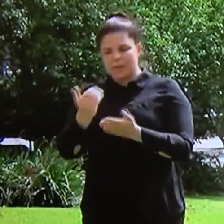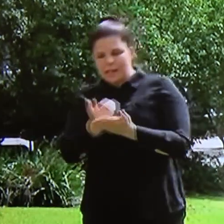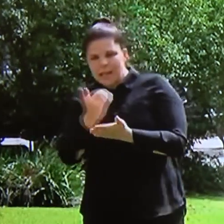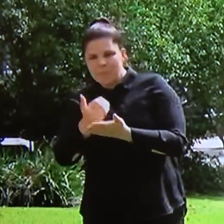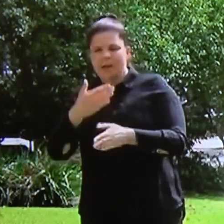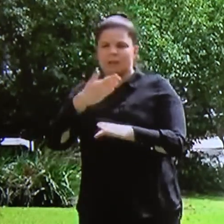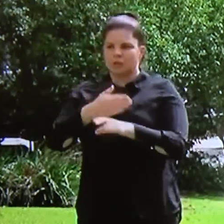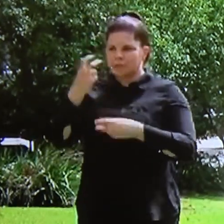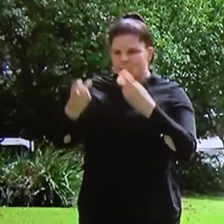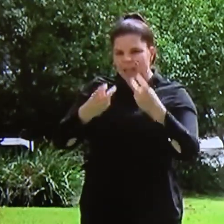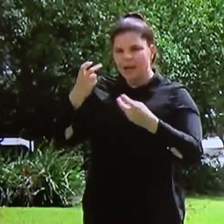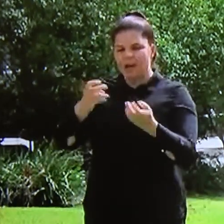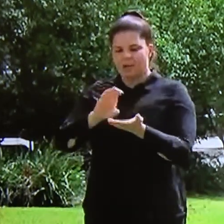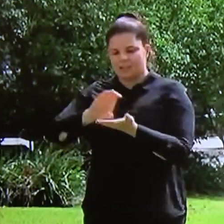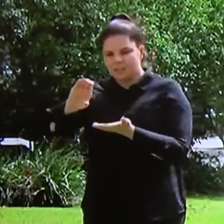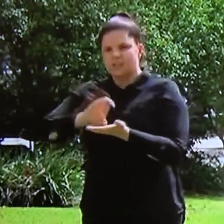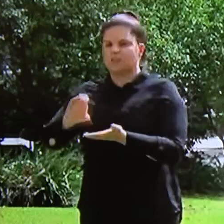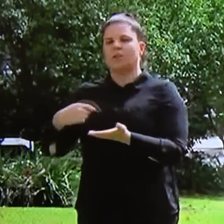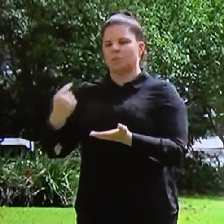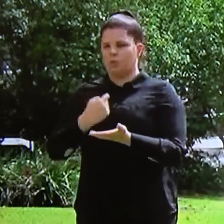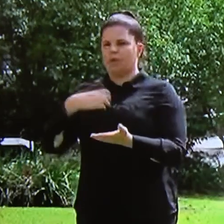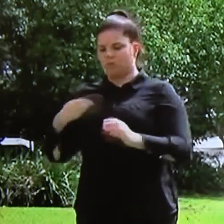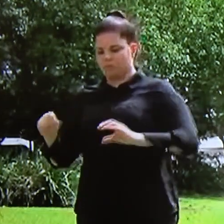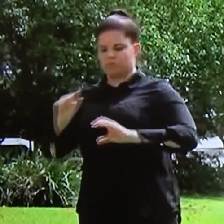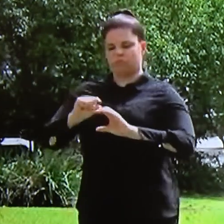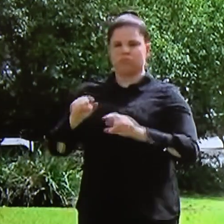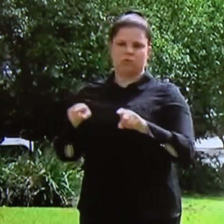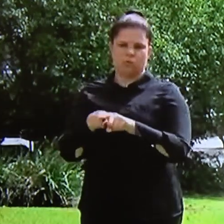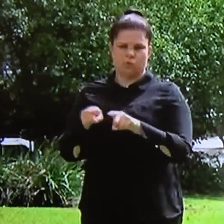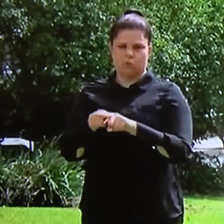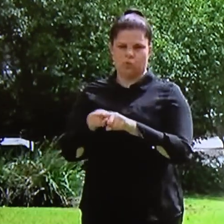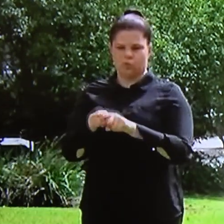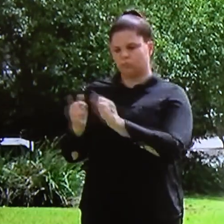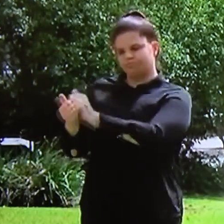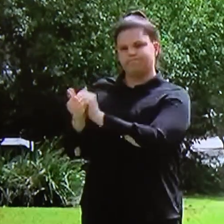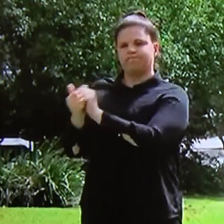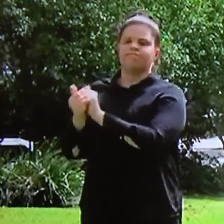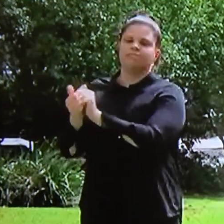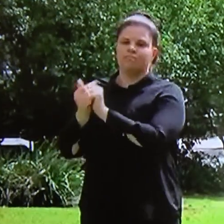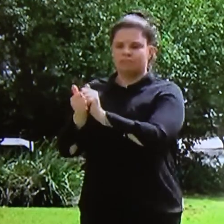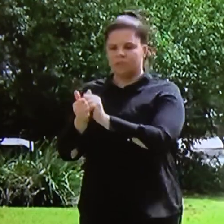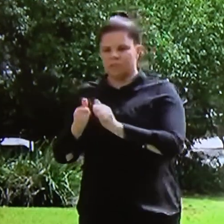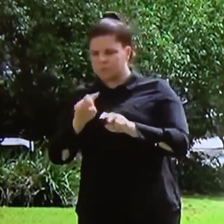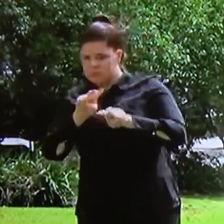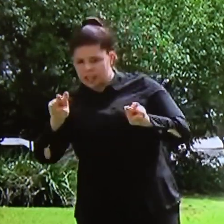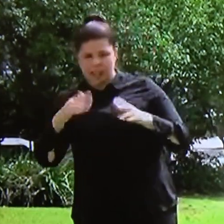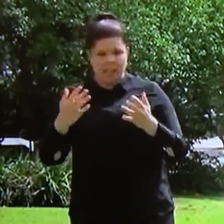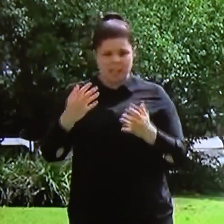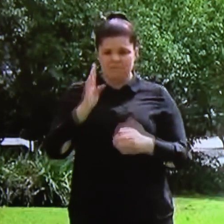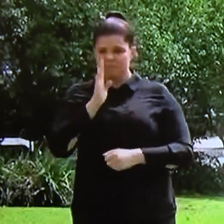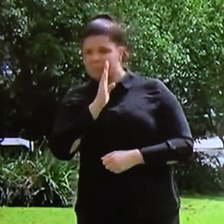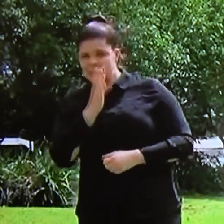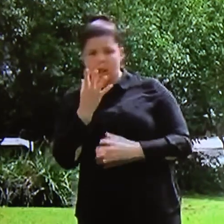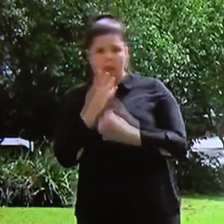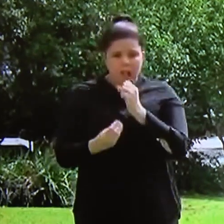very closely with them in respect of where gaps appear, where governments can come in to support them. We saw that last week,